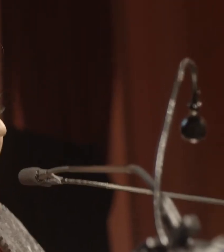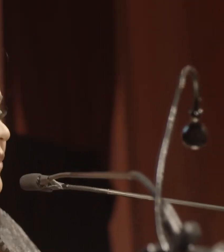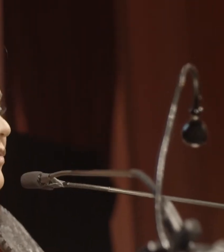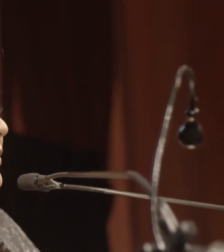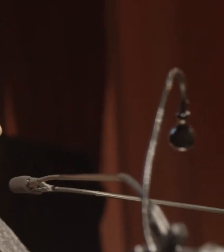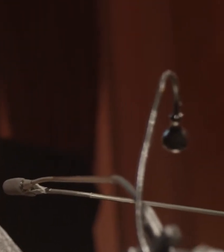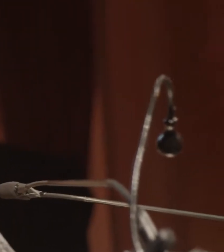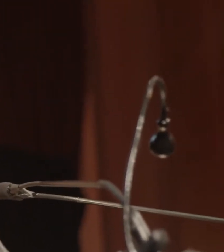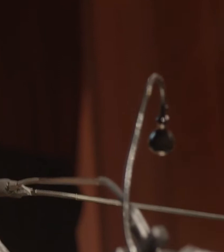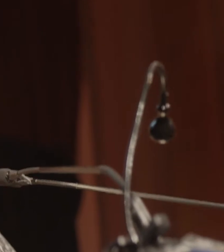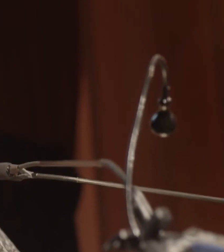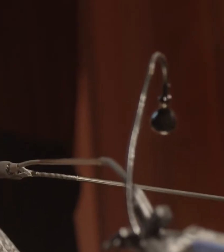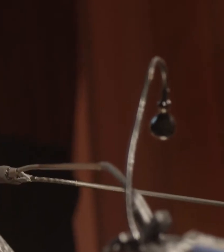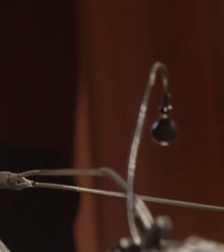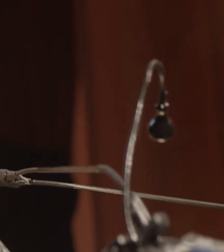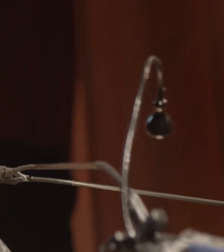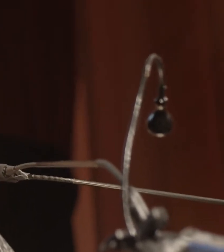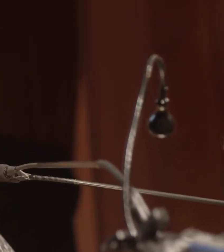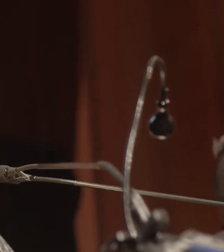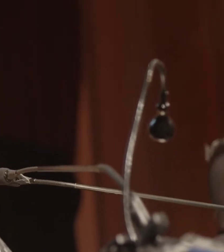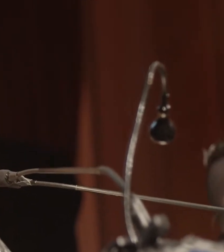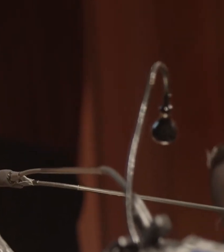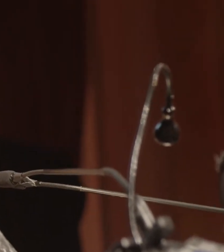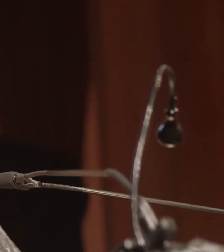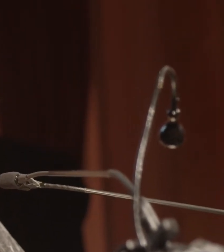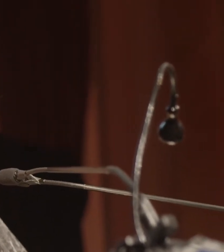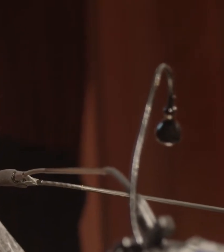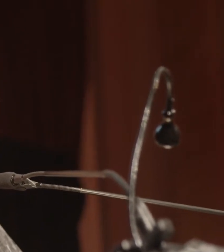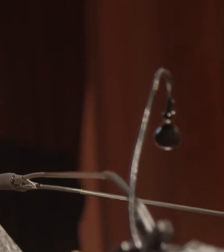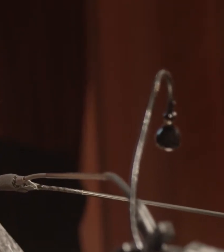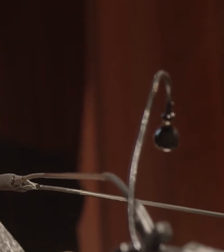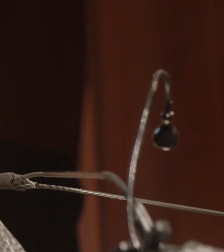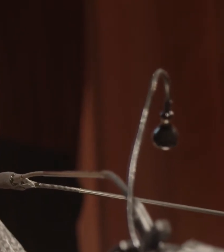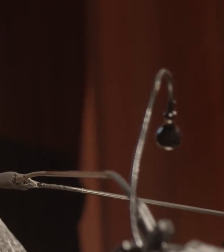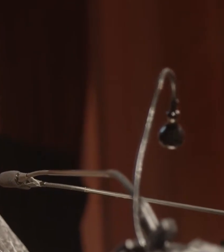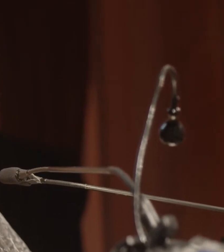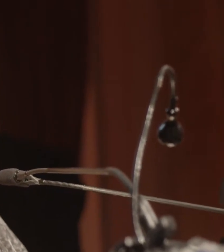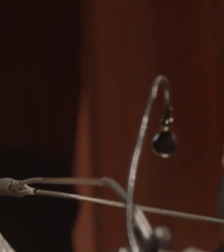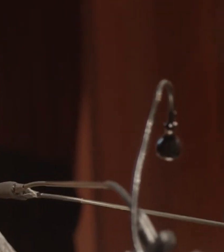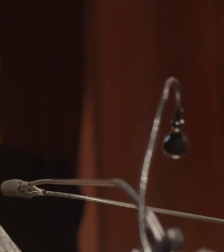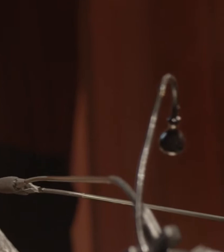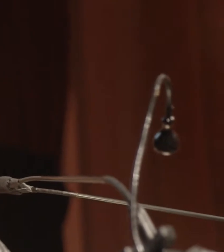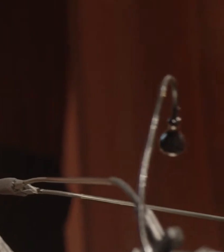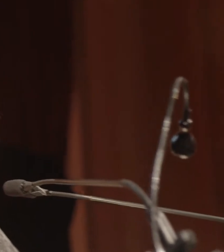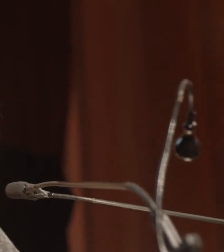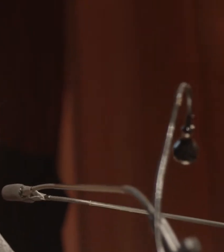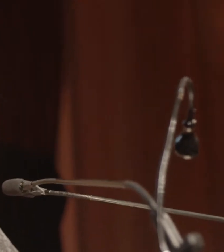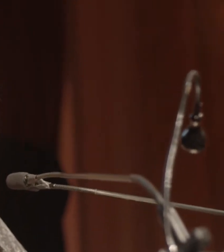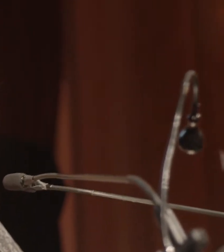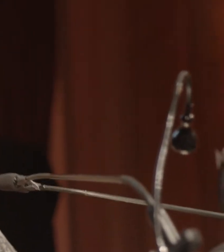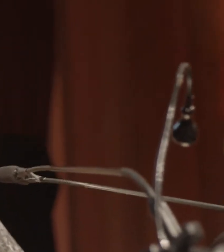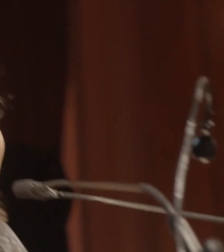course, the election was stolen. Brian Kemp stole the election. And today, he stole the rights of women in Georgia